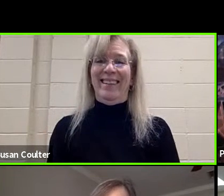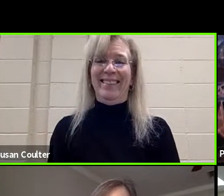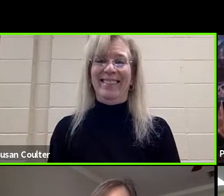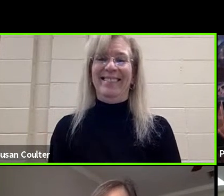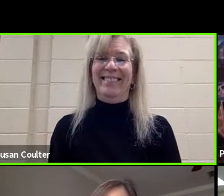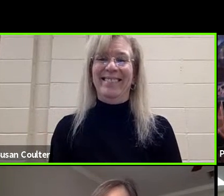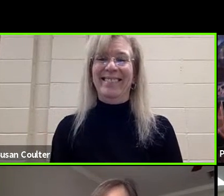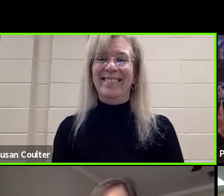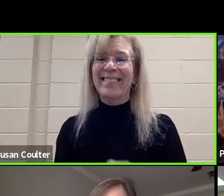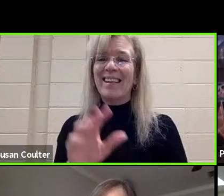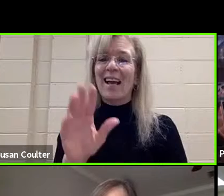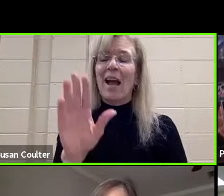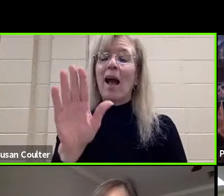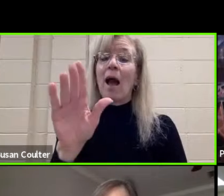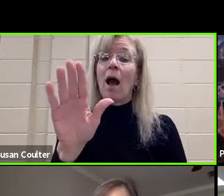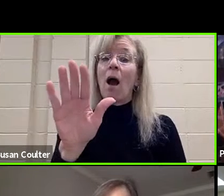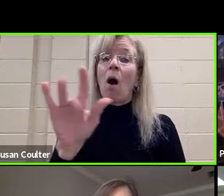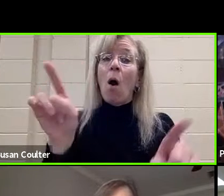Ah.